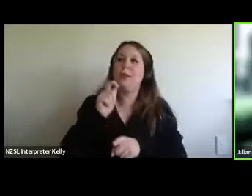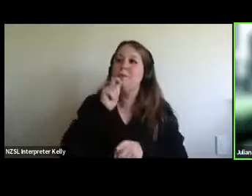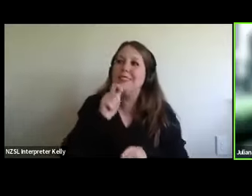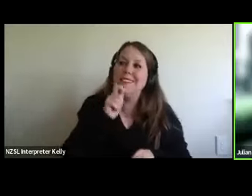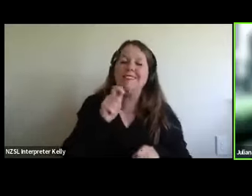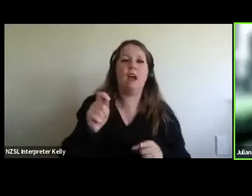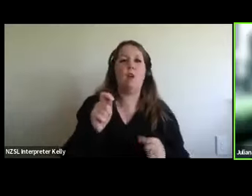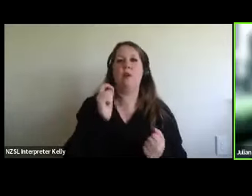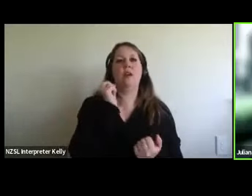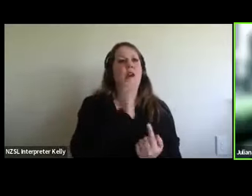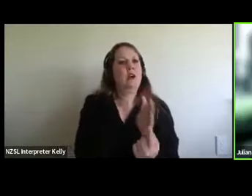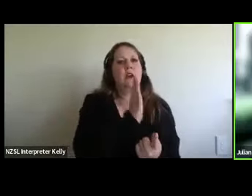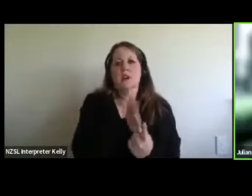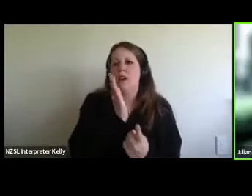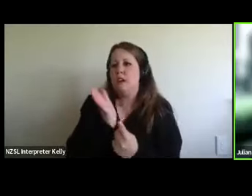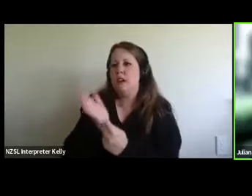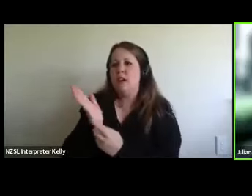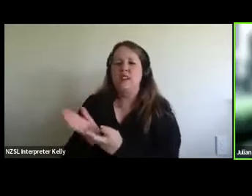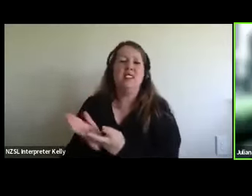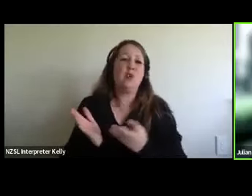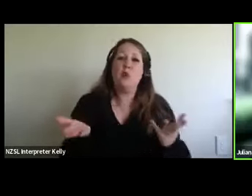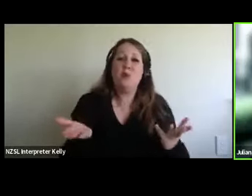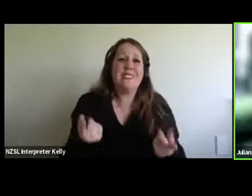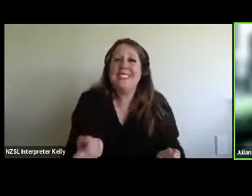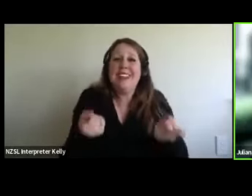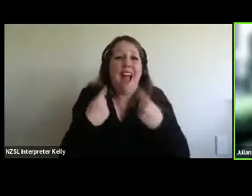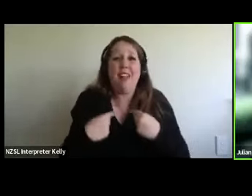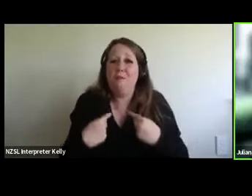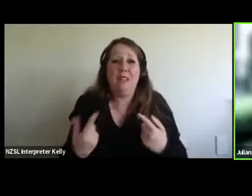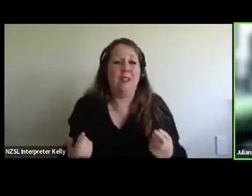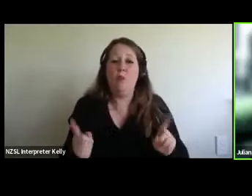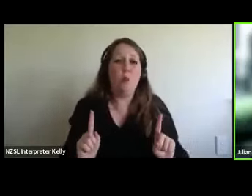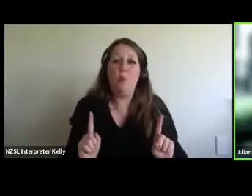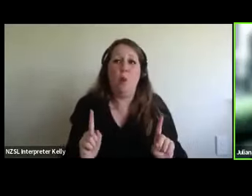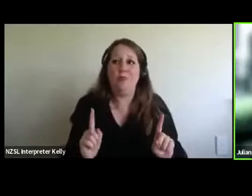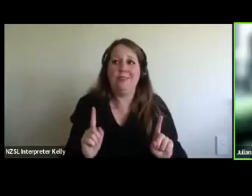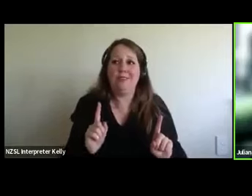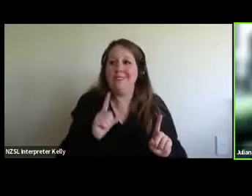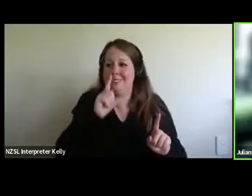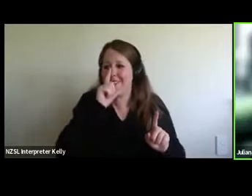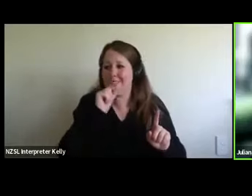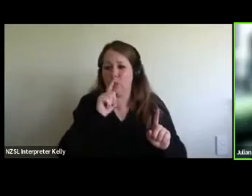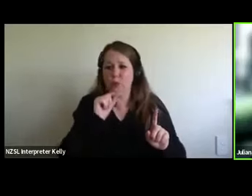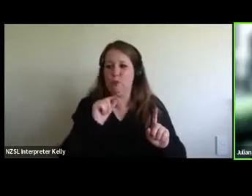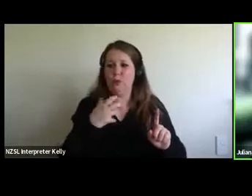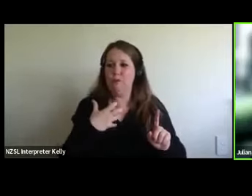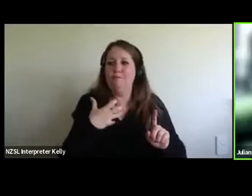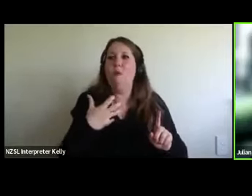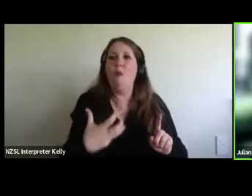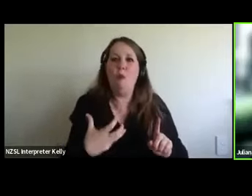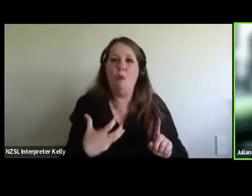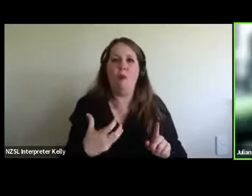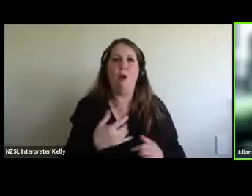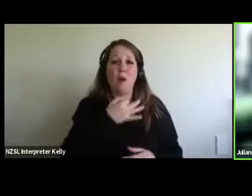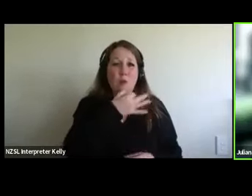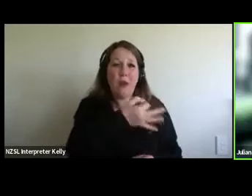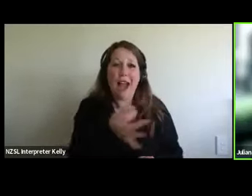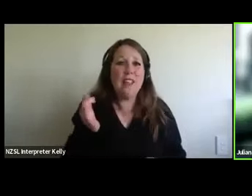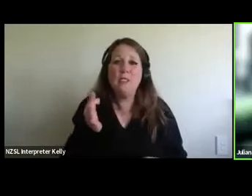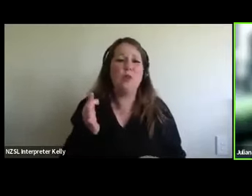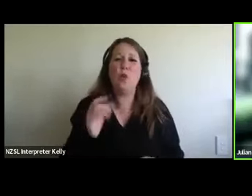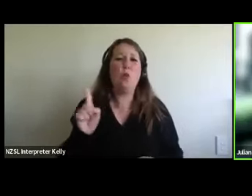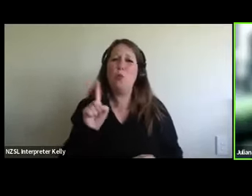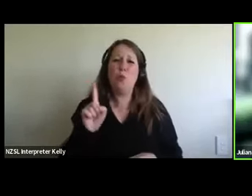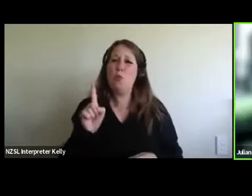actually, instead of, I want to make questions. Where is so difficult to